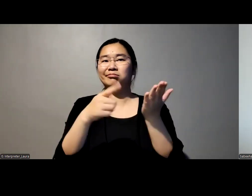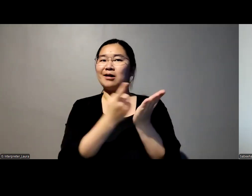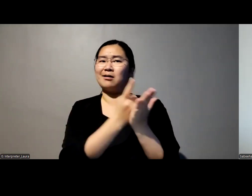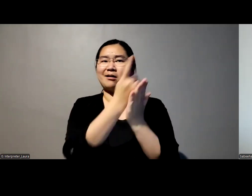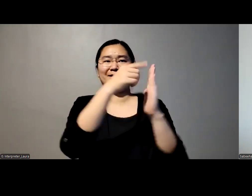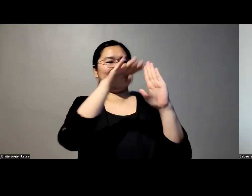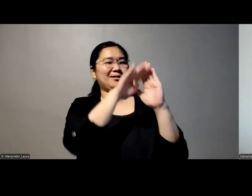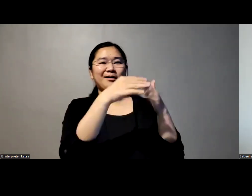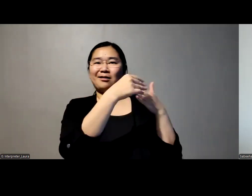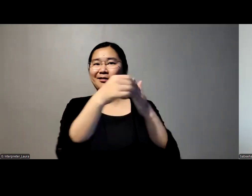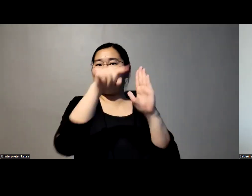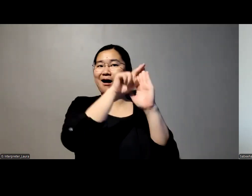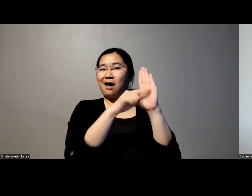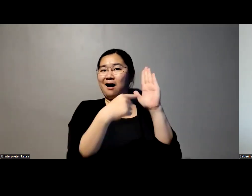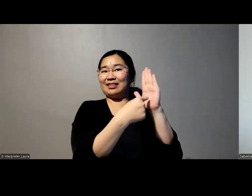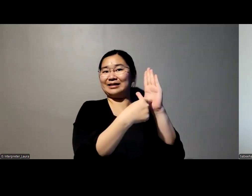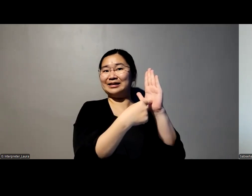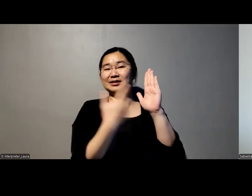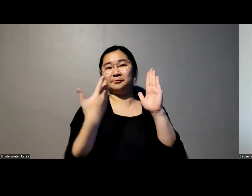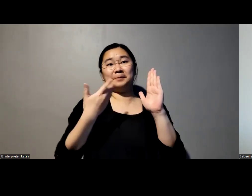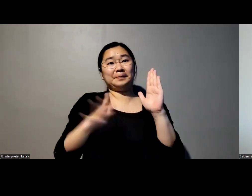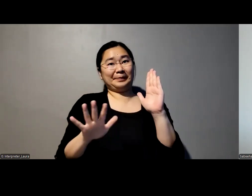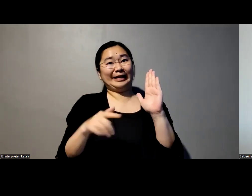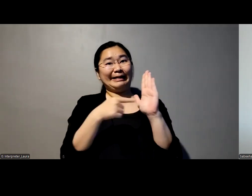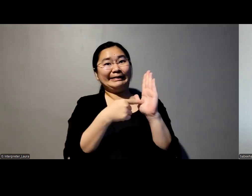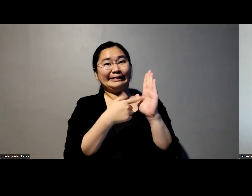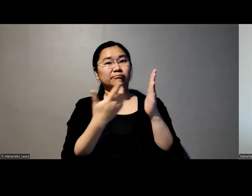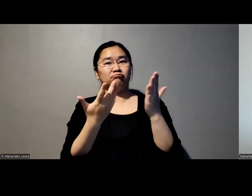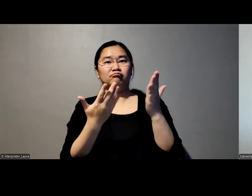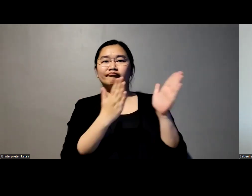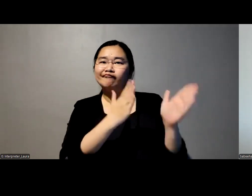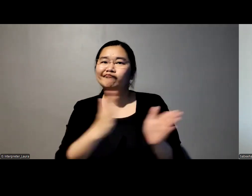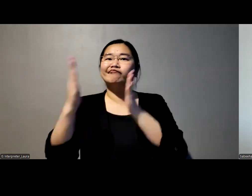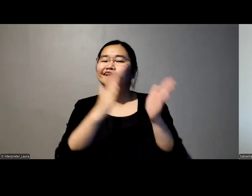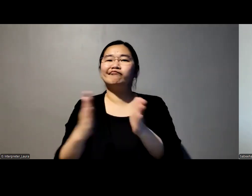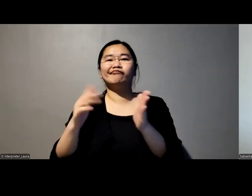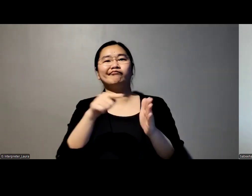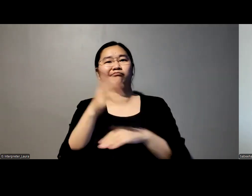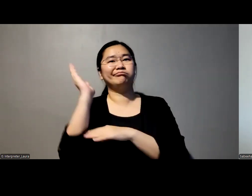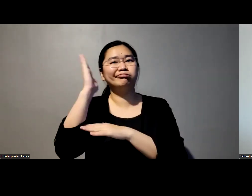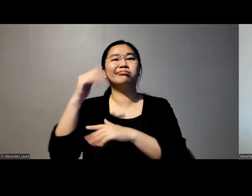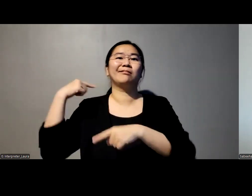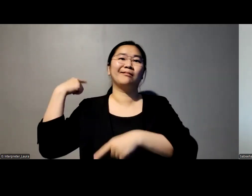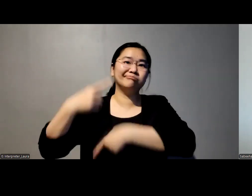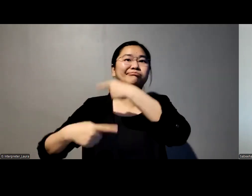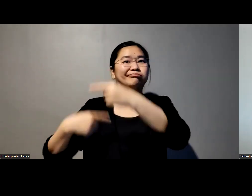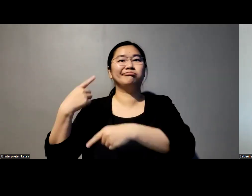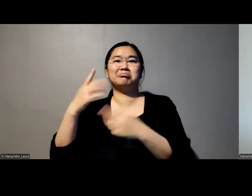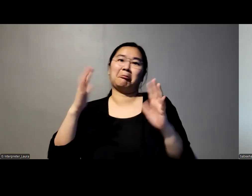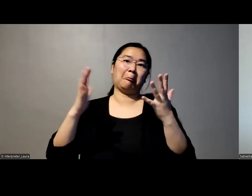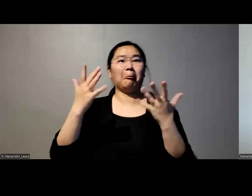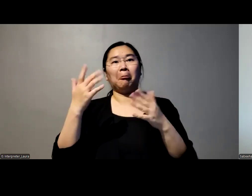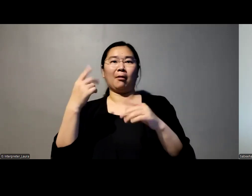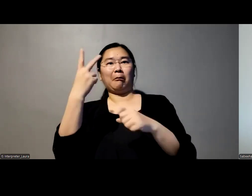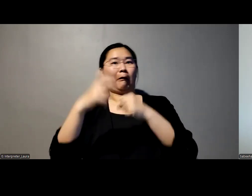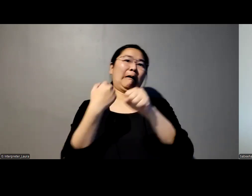on our website, which has been shared by Jelena in the chat. So if you would like to be in contact with us and just to get some